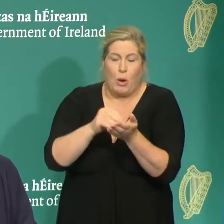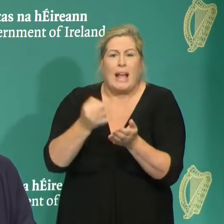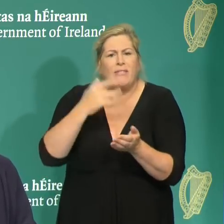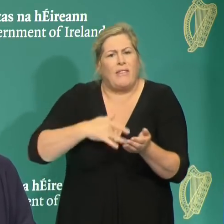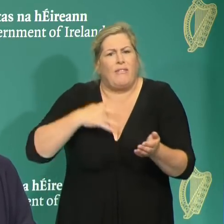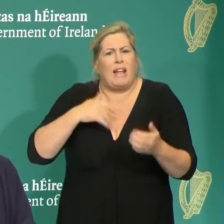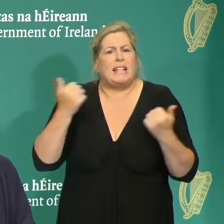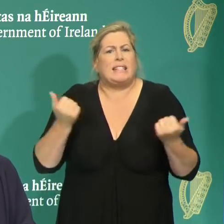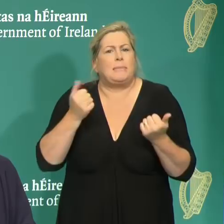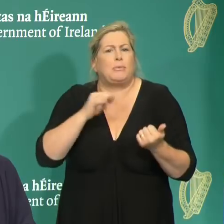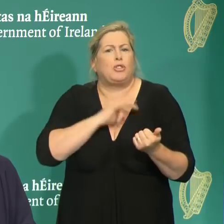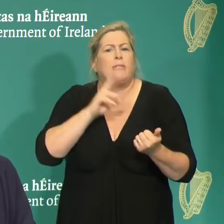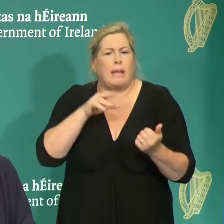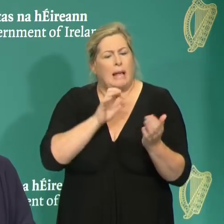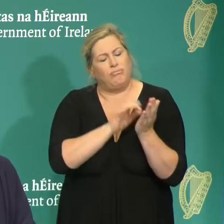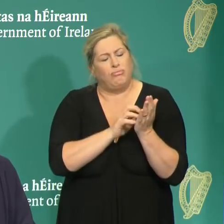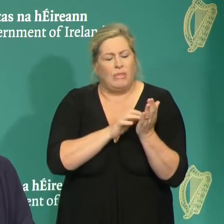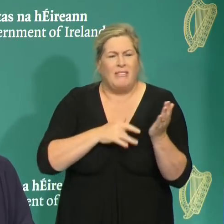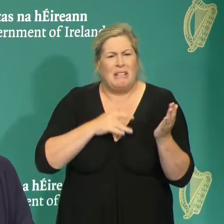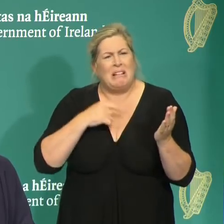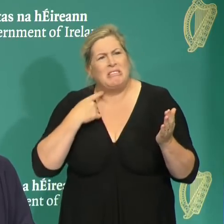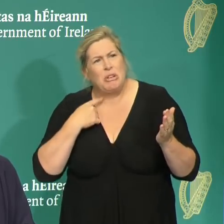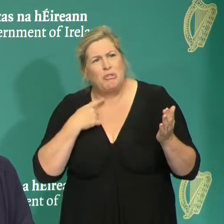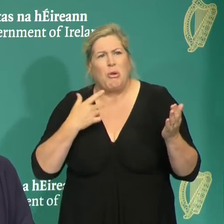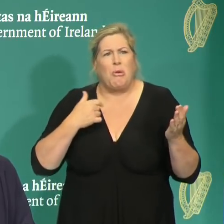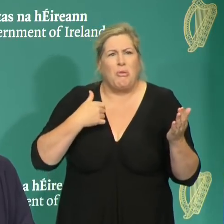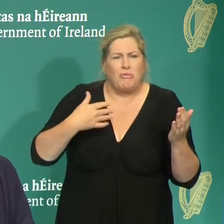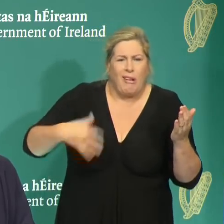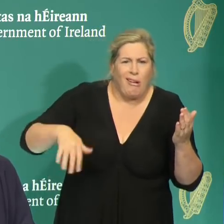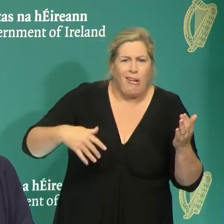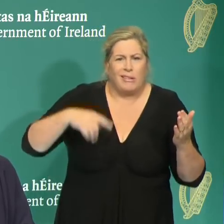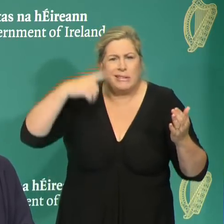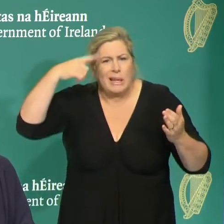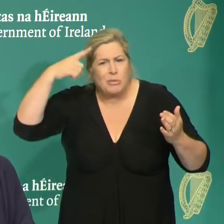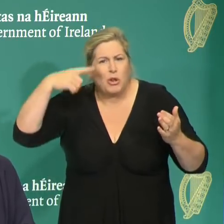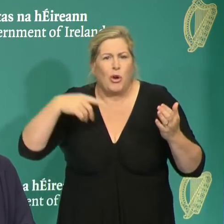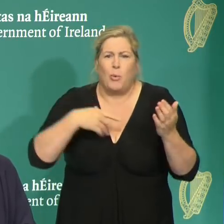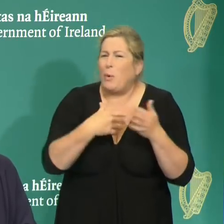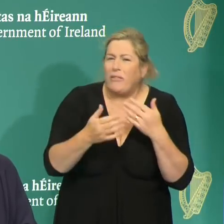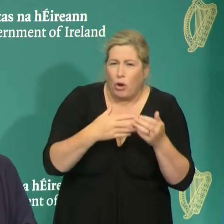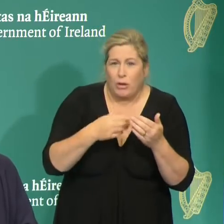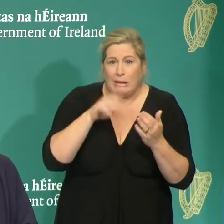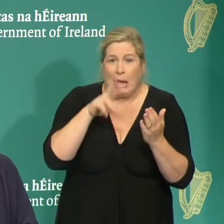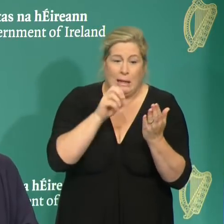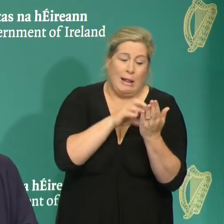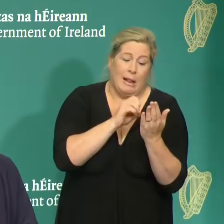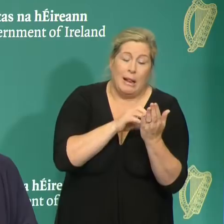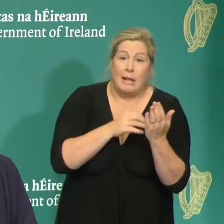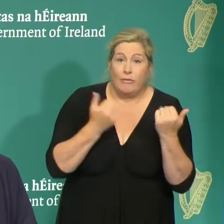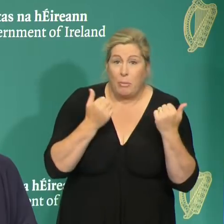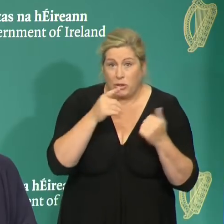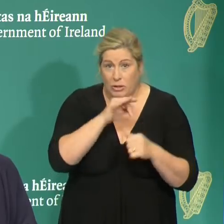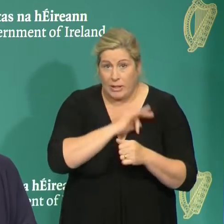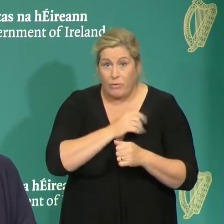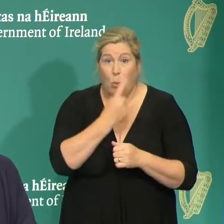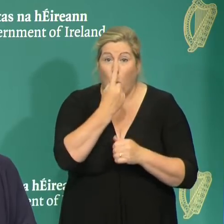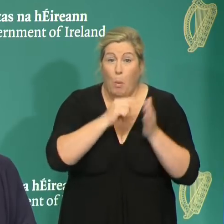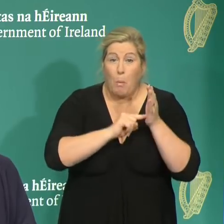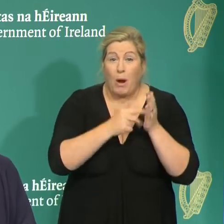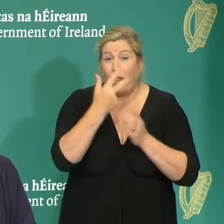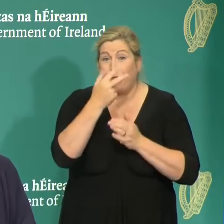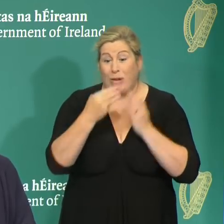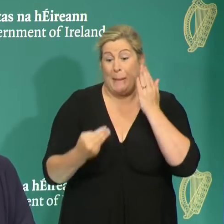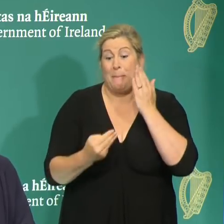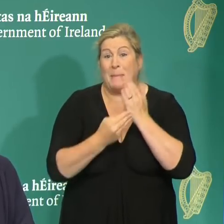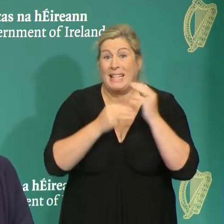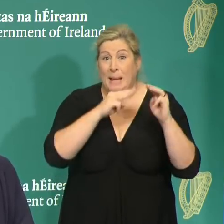experience symptoms and provide daily information about COVID-19. 1.3 million people downloaded the app